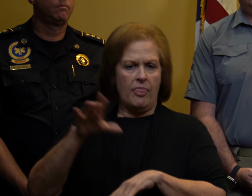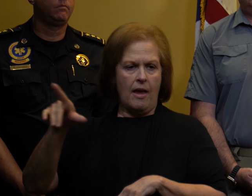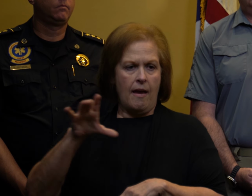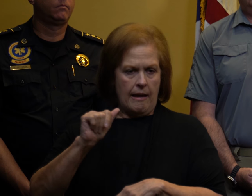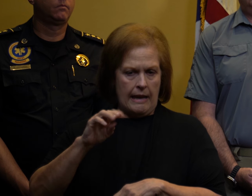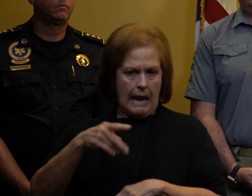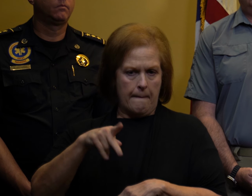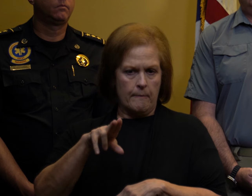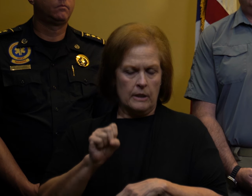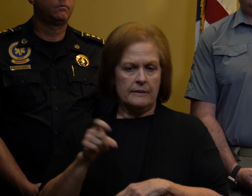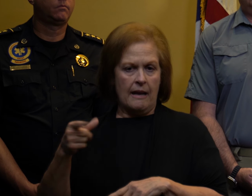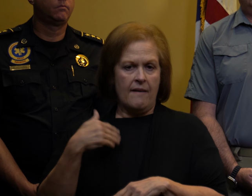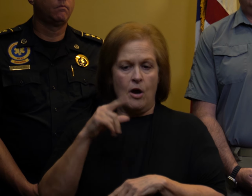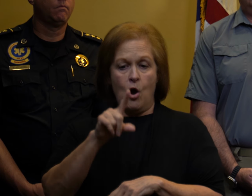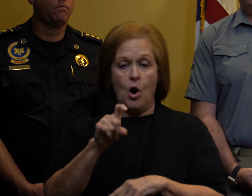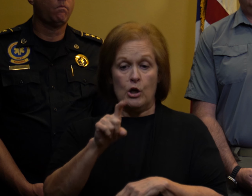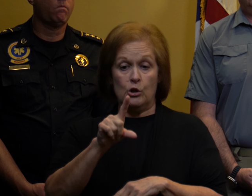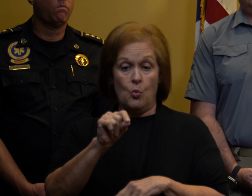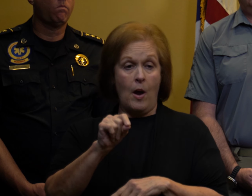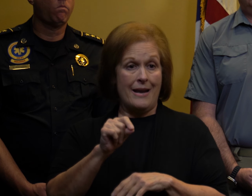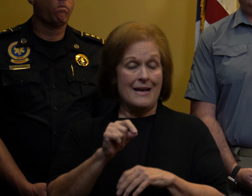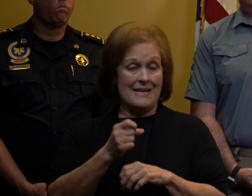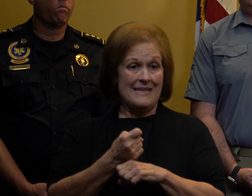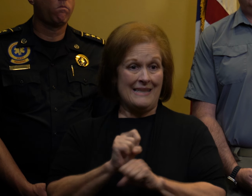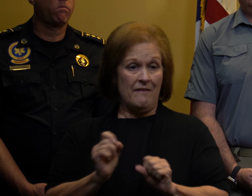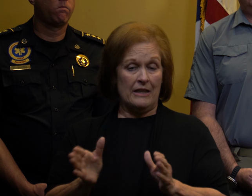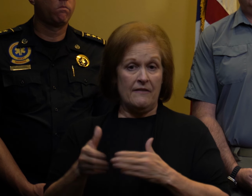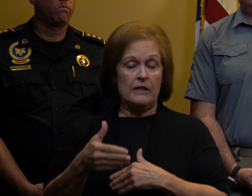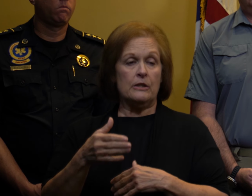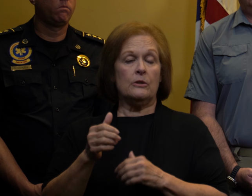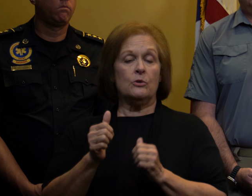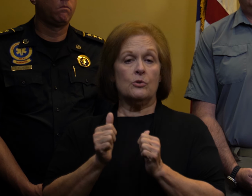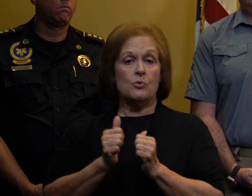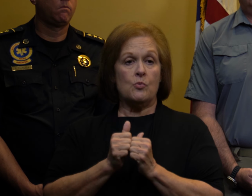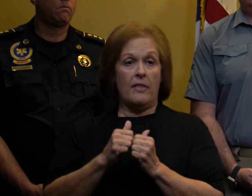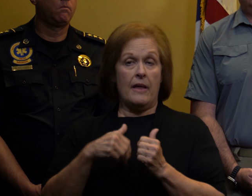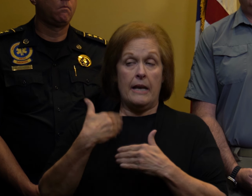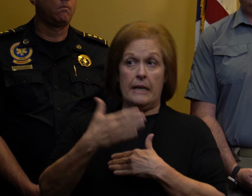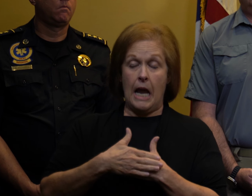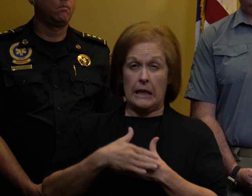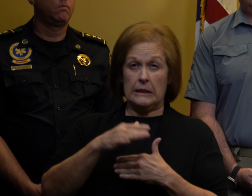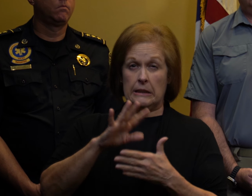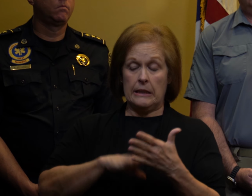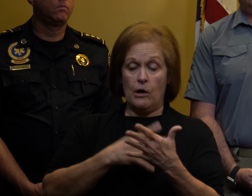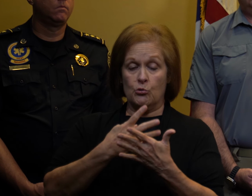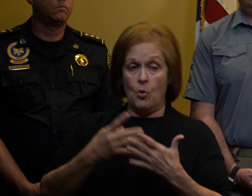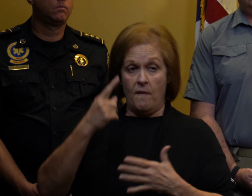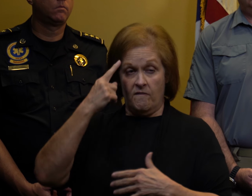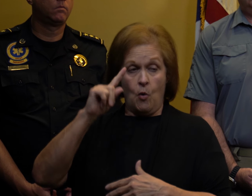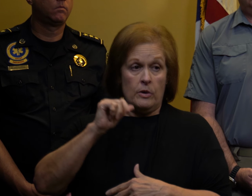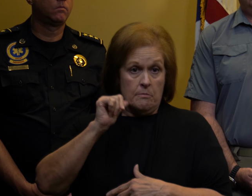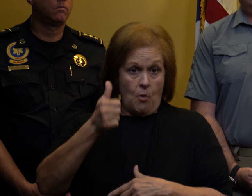they've distributed 120 safes with the next giveaway scheduled for